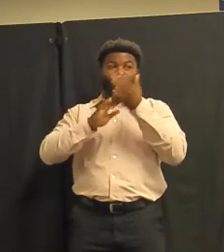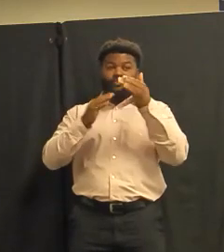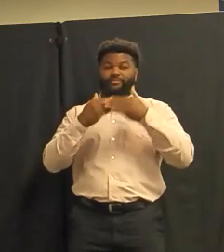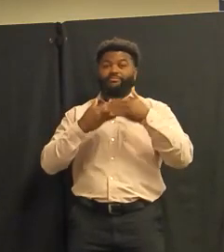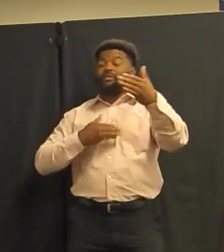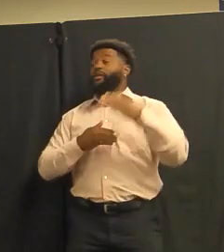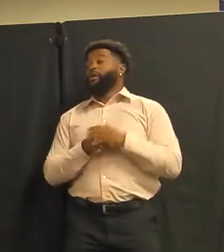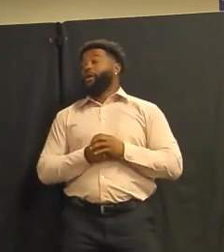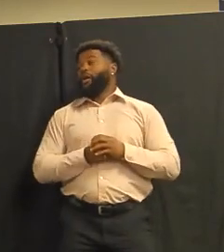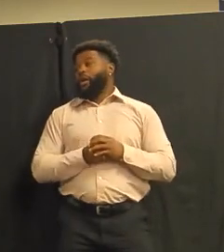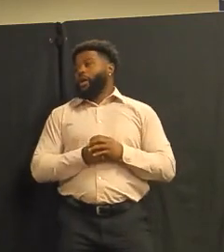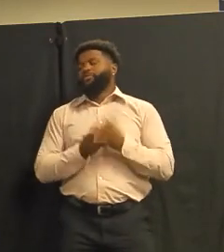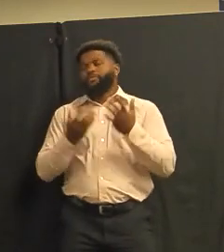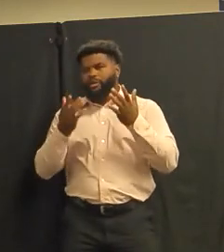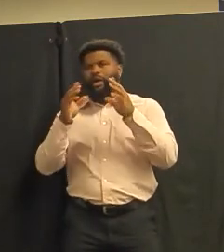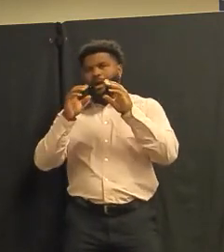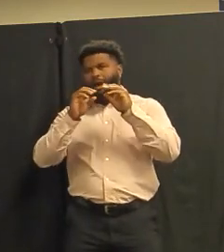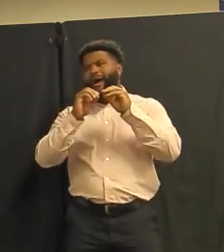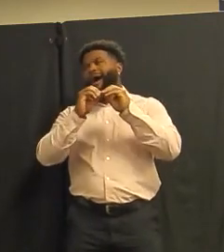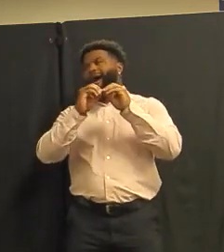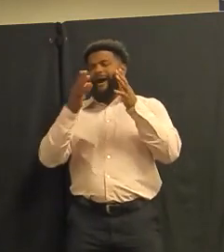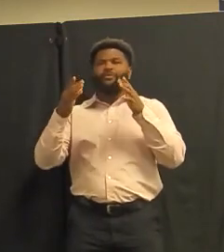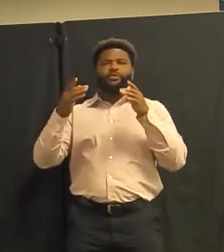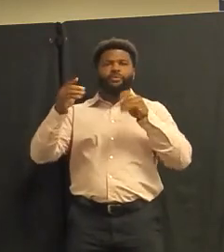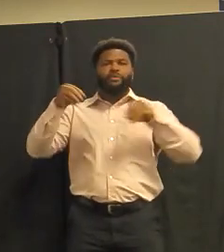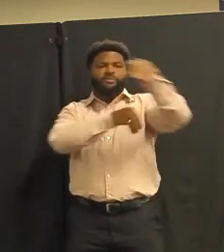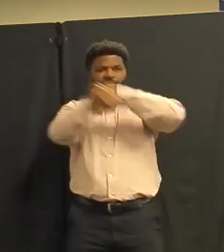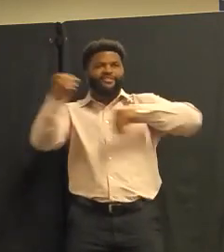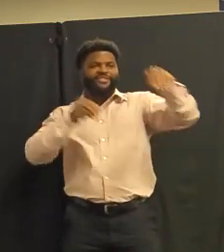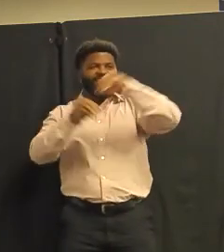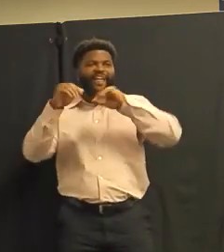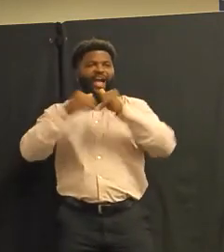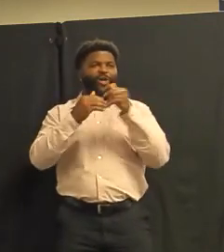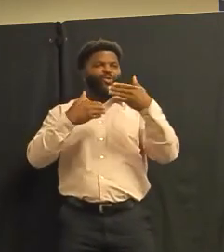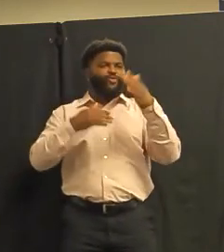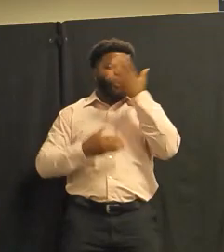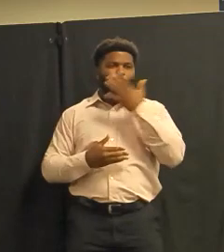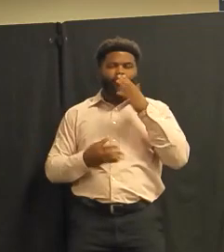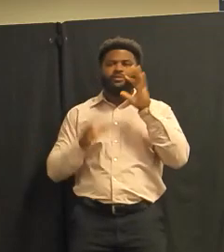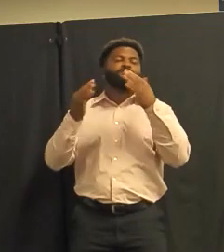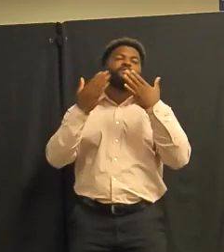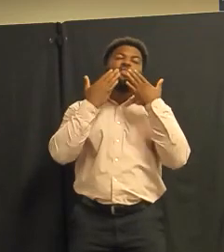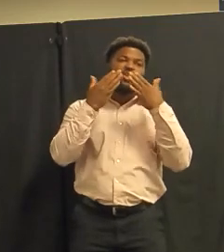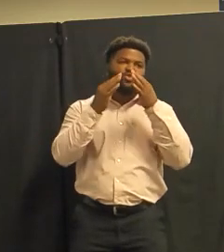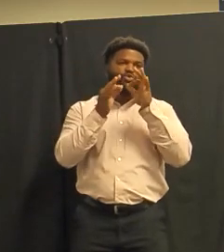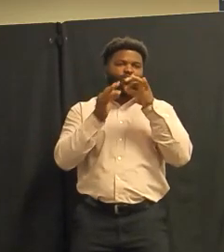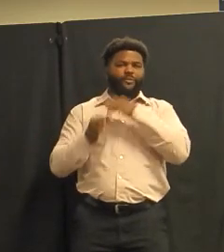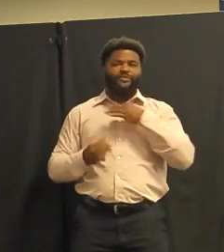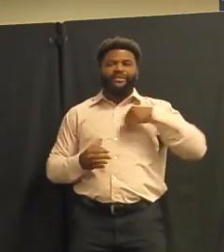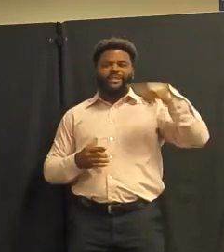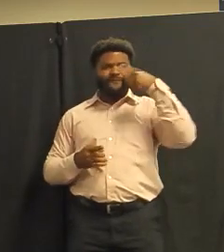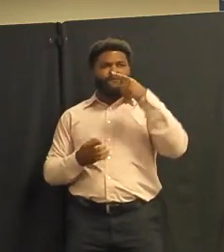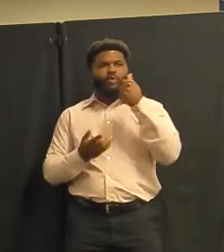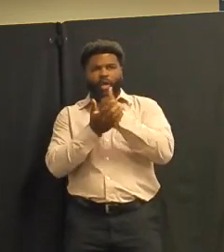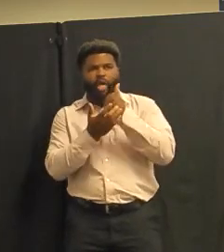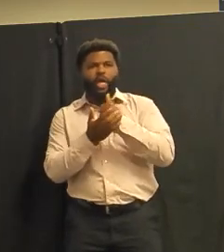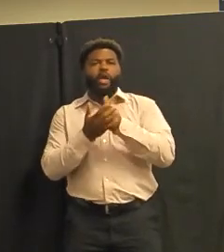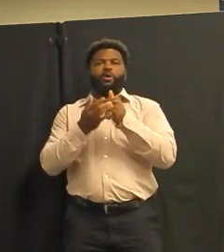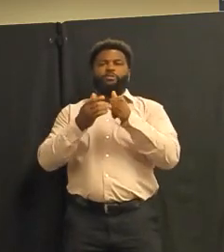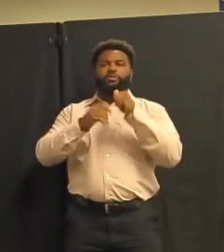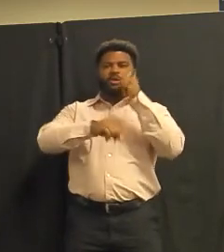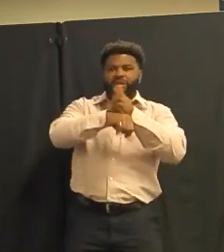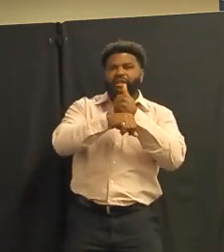we want to obviously, we've switched around the room. I want to thank our interpreting staff for really trying to